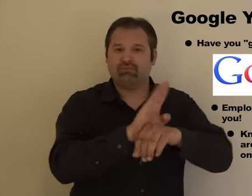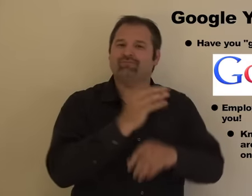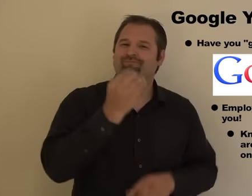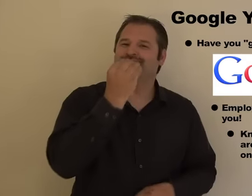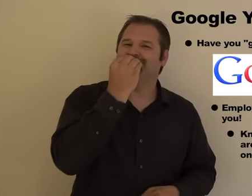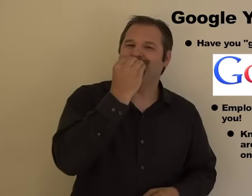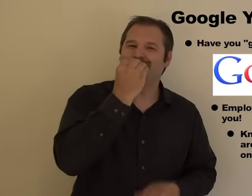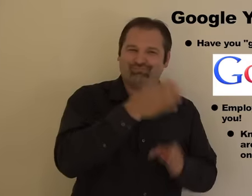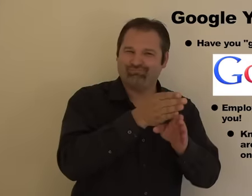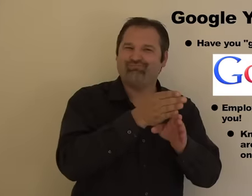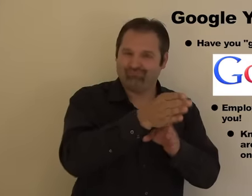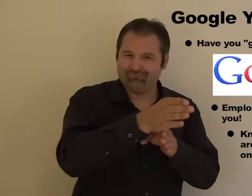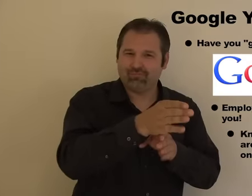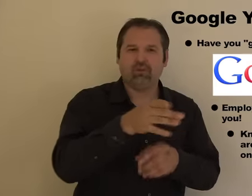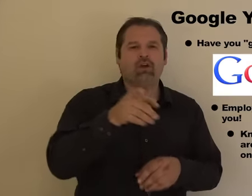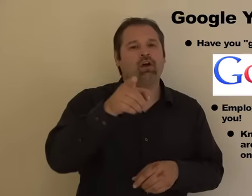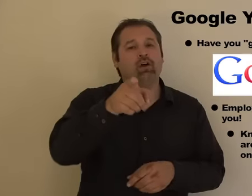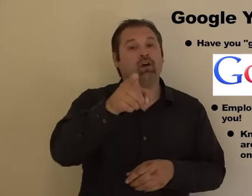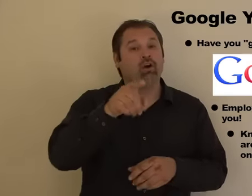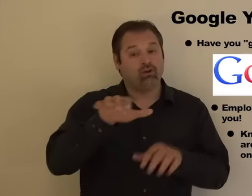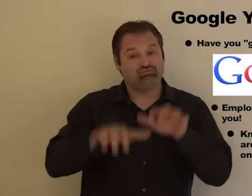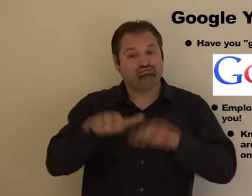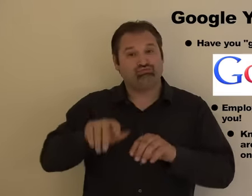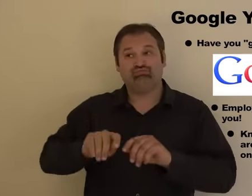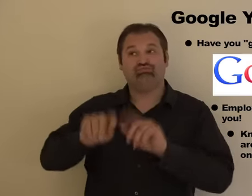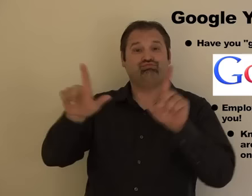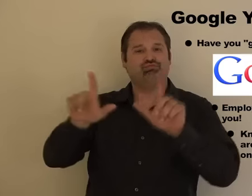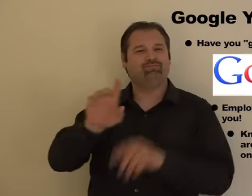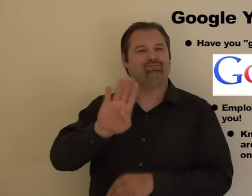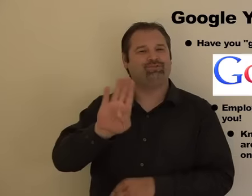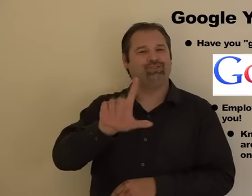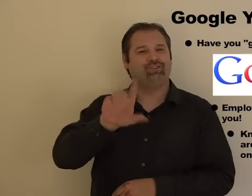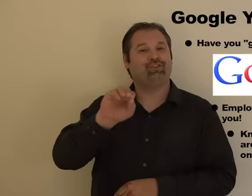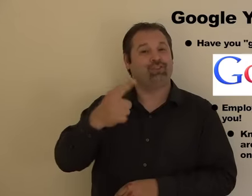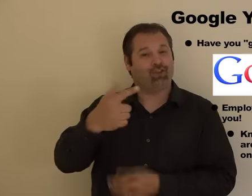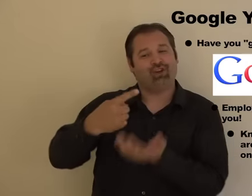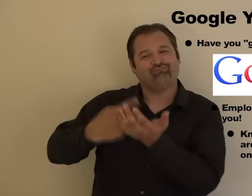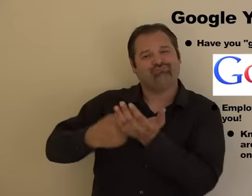For example, if you work in the food industry and you have a blog about your food,